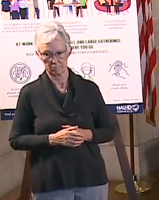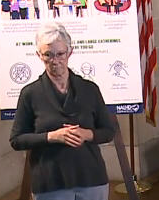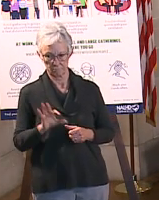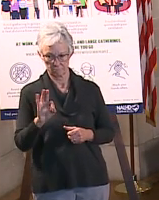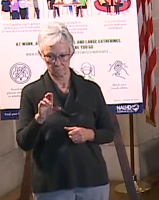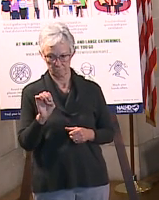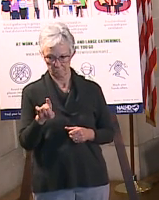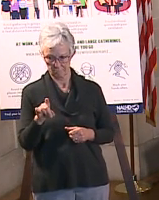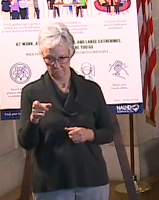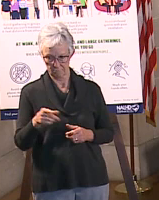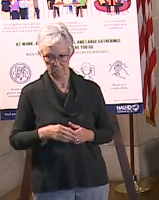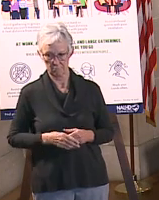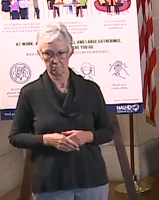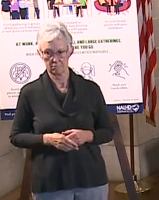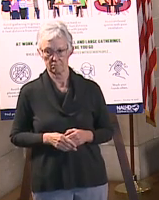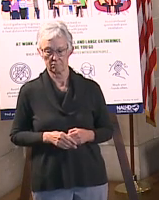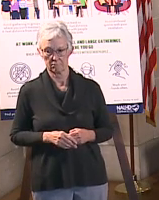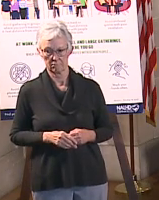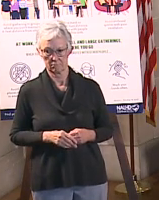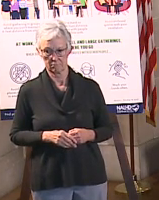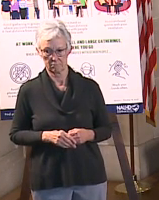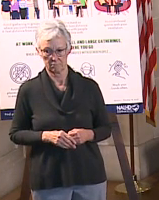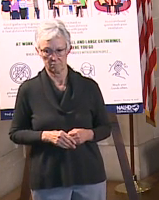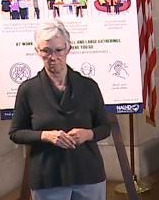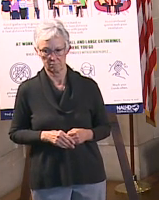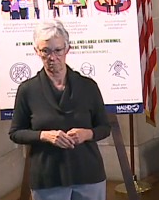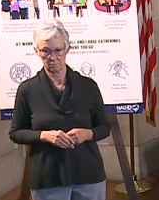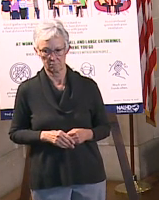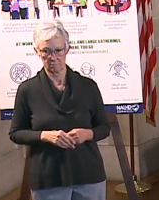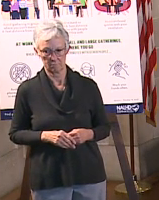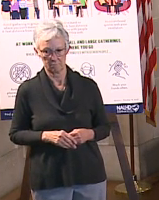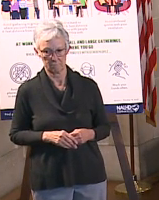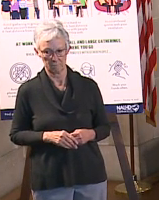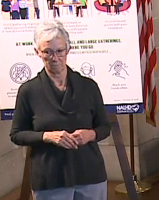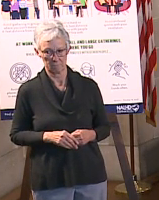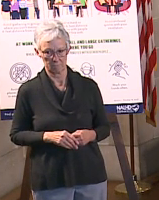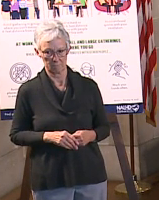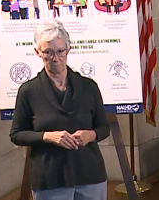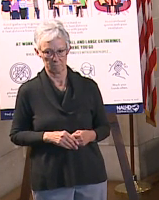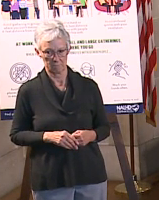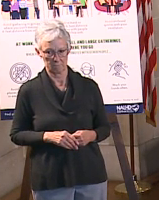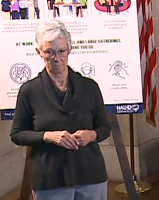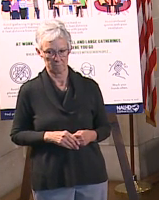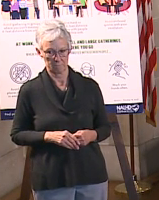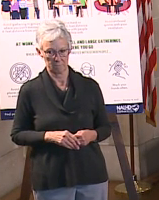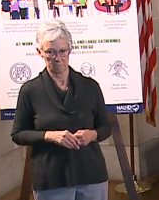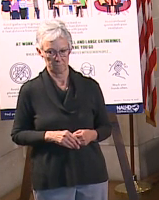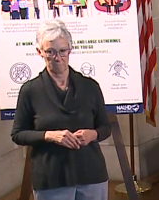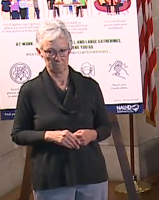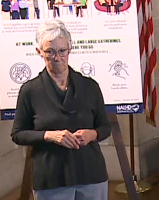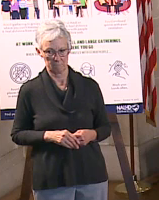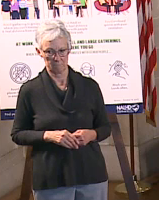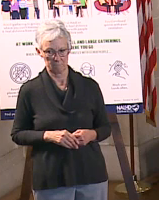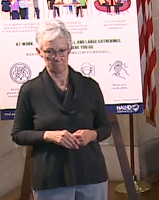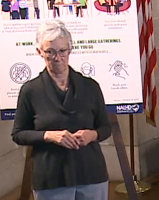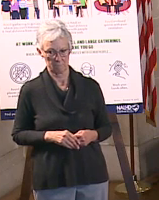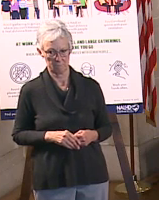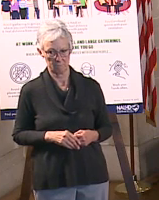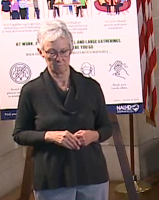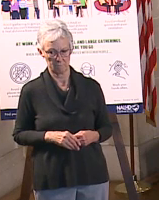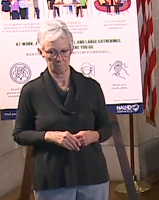Fred. Did I understand correctly that prison employees are in phase 1B and that's expected in January, and